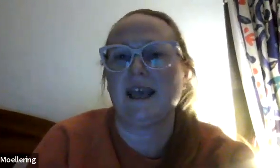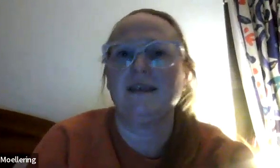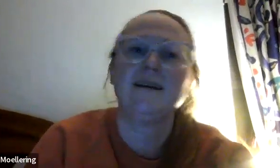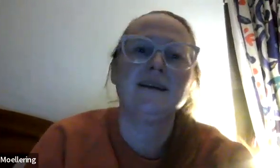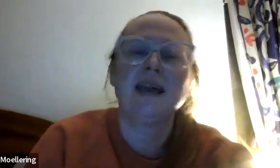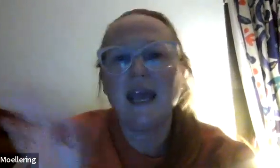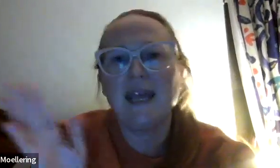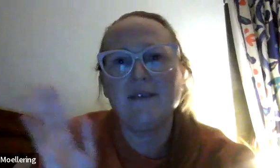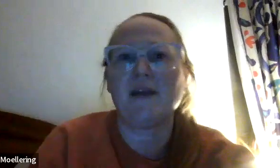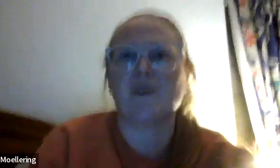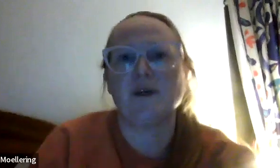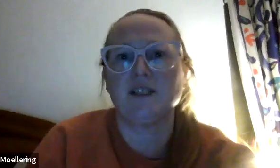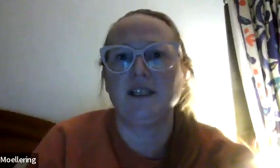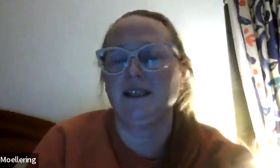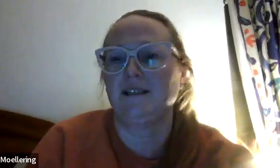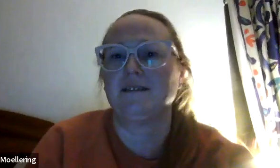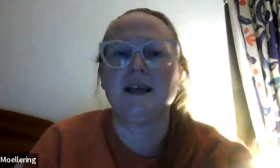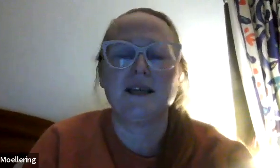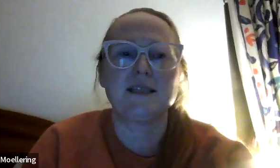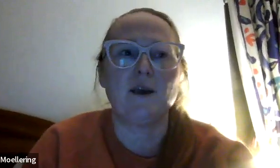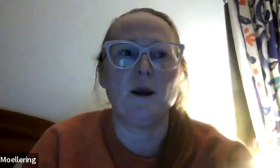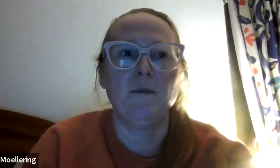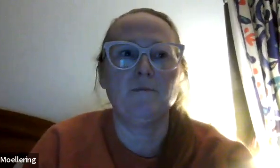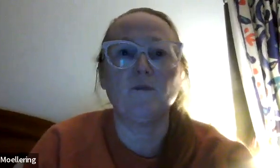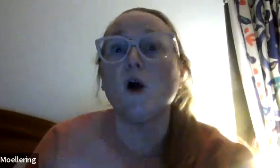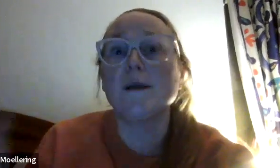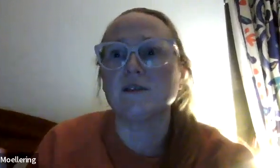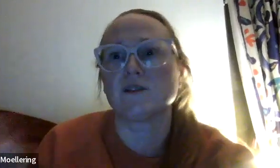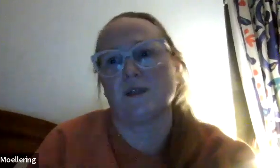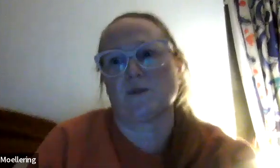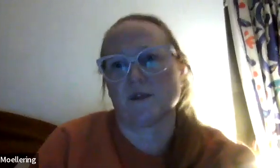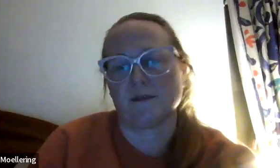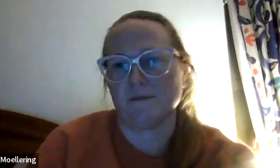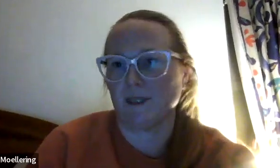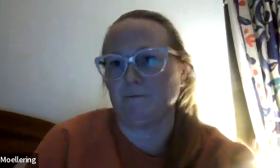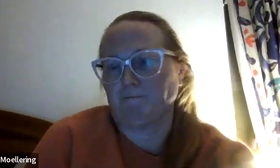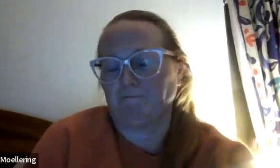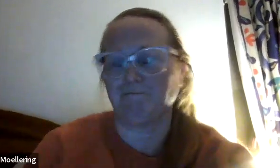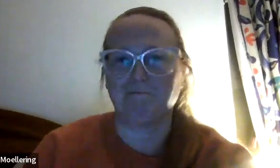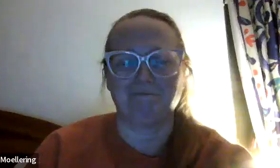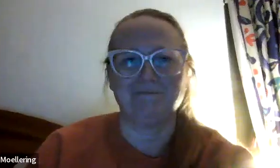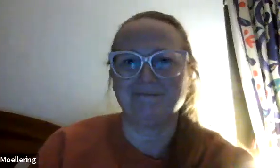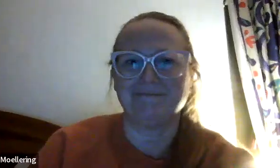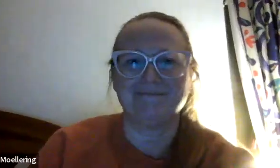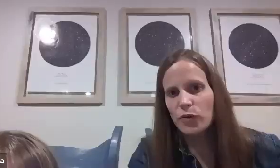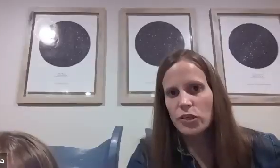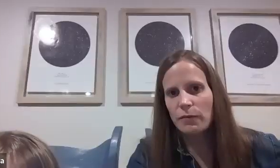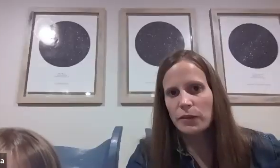say, hey, we have a question. And so we're always here as a resource. So Do you usually, when you do